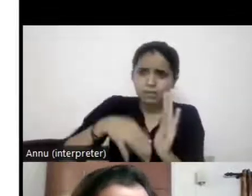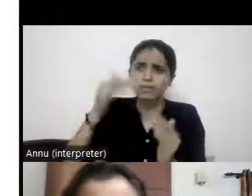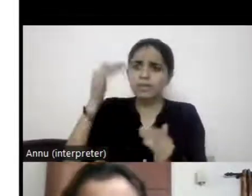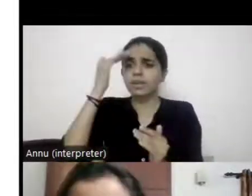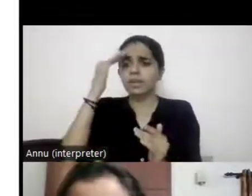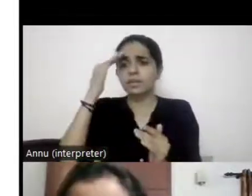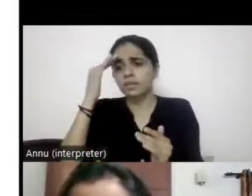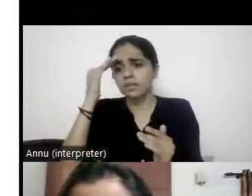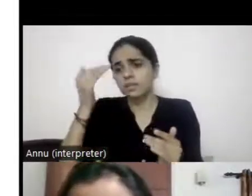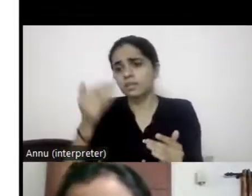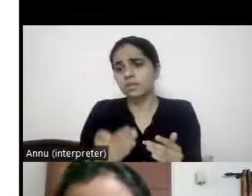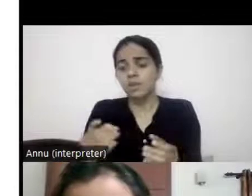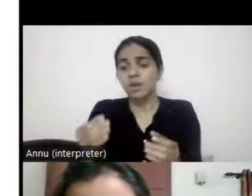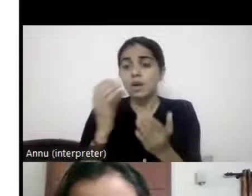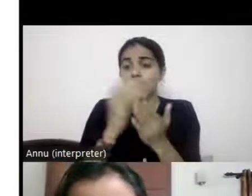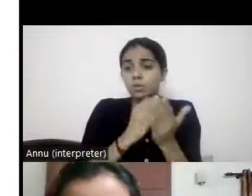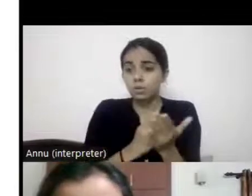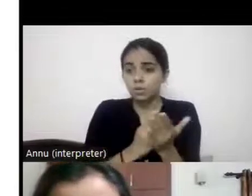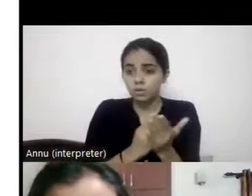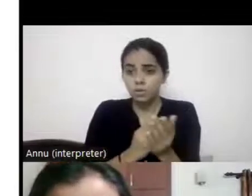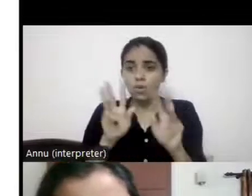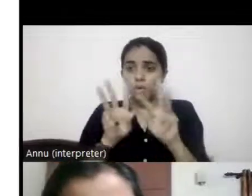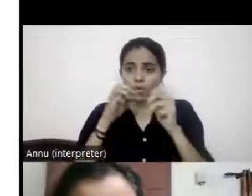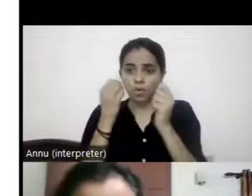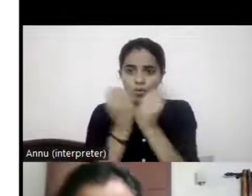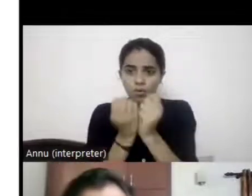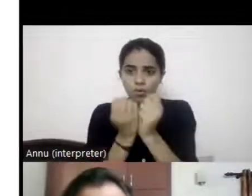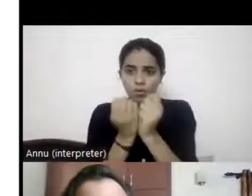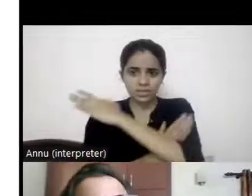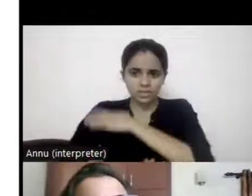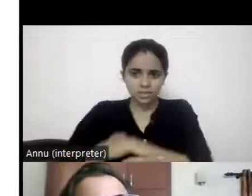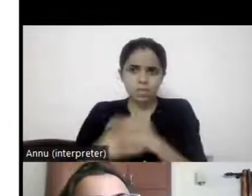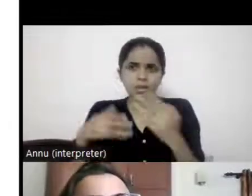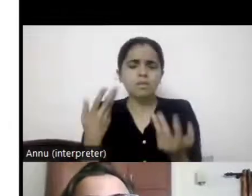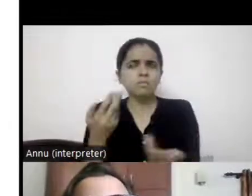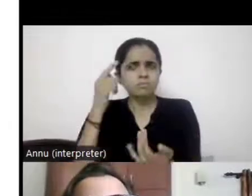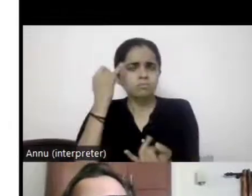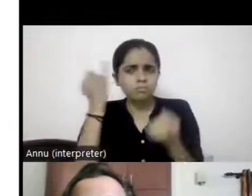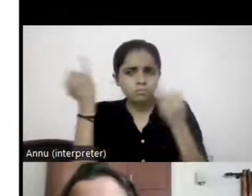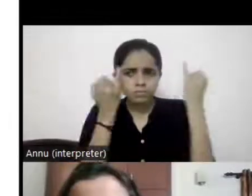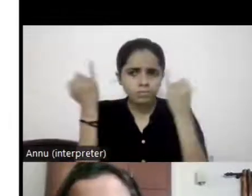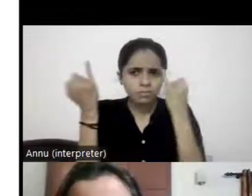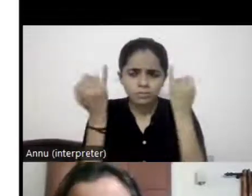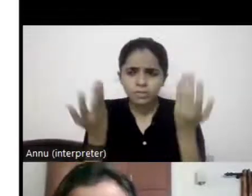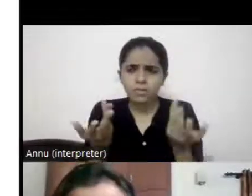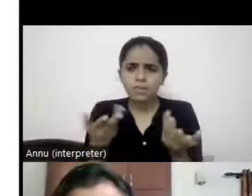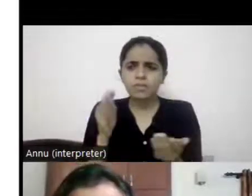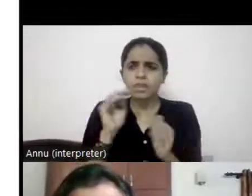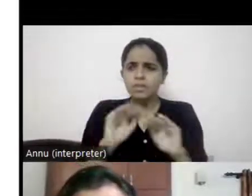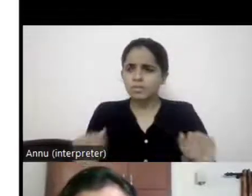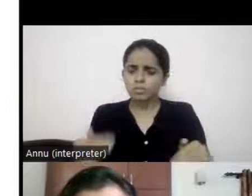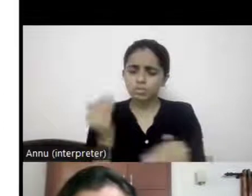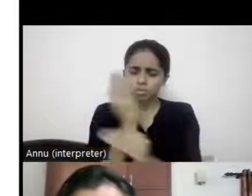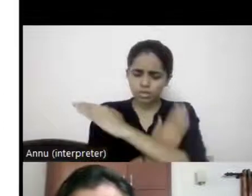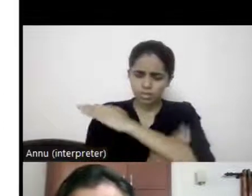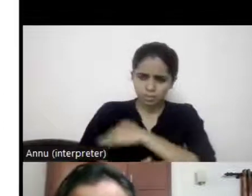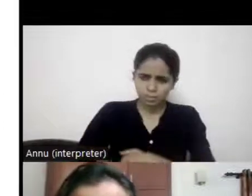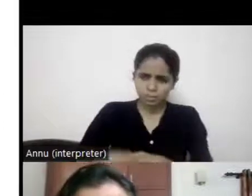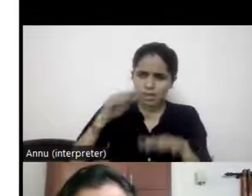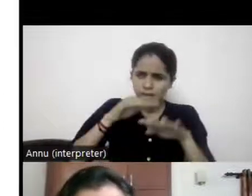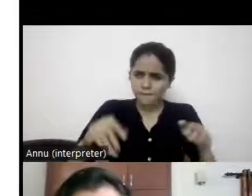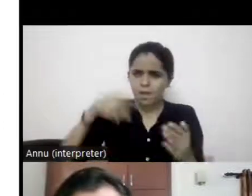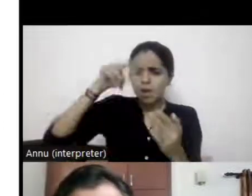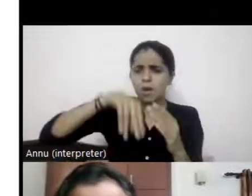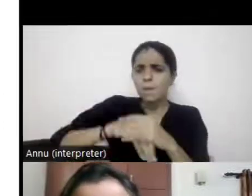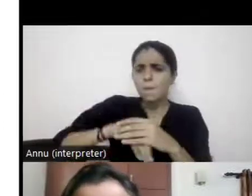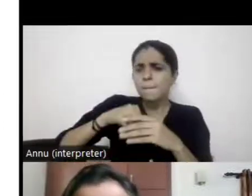taking a course, when we are taking a workshop on disability studies, I think as a student of disability studies, I would like